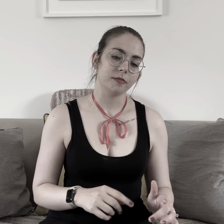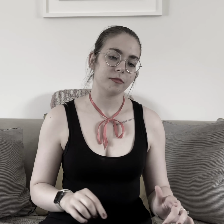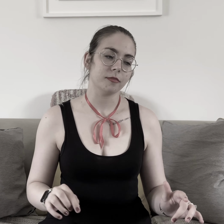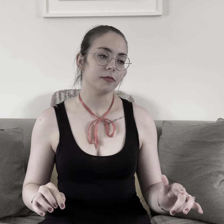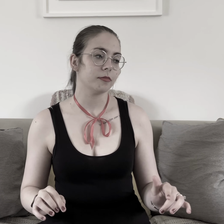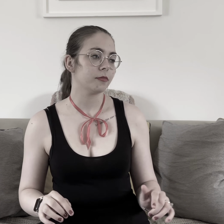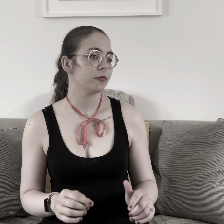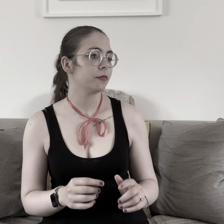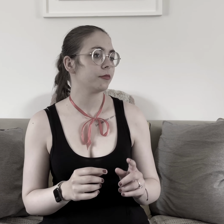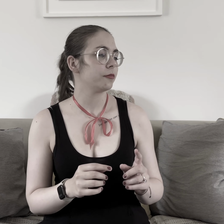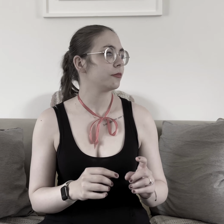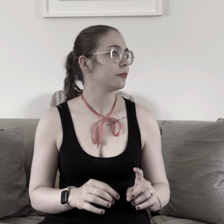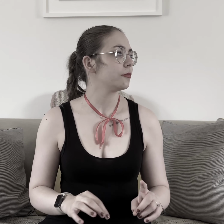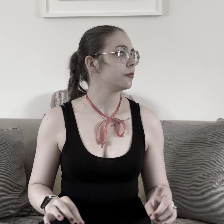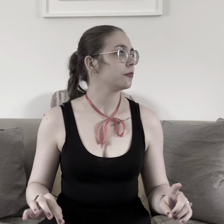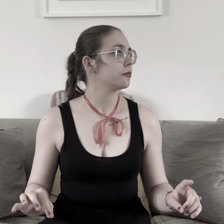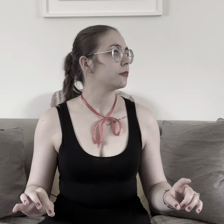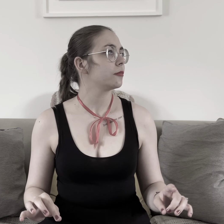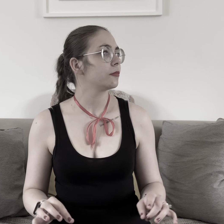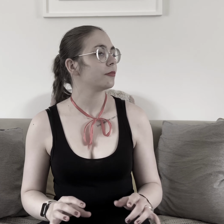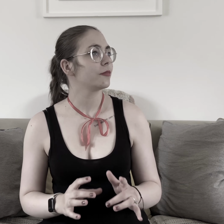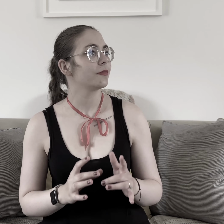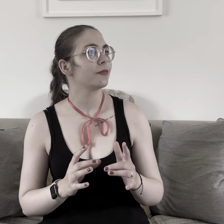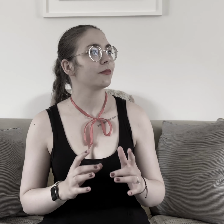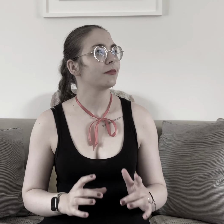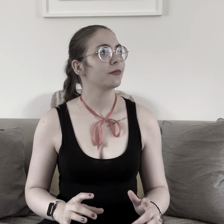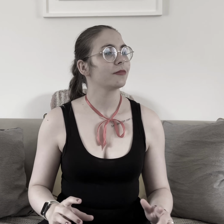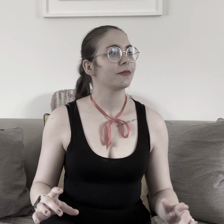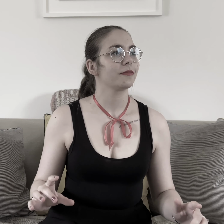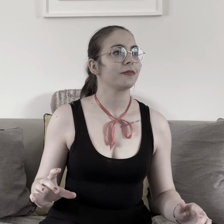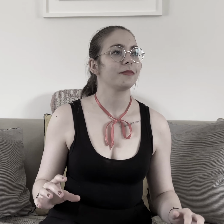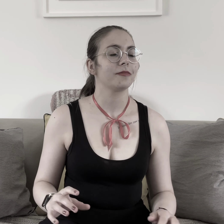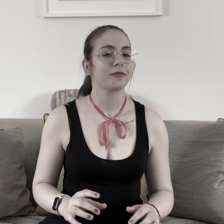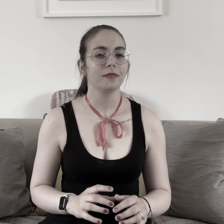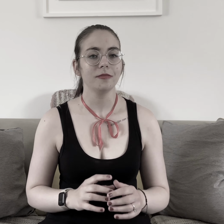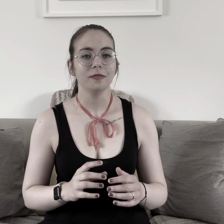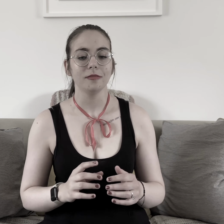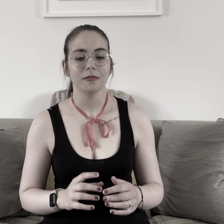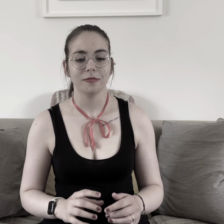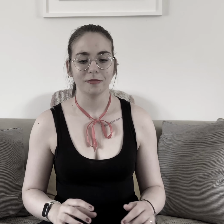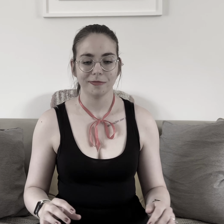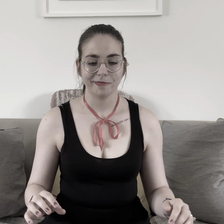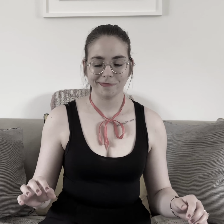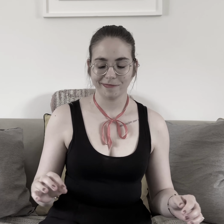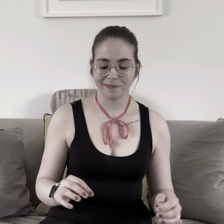And I You think that You that what king is